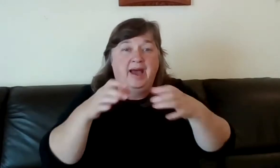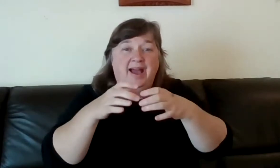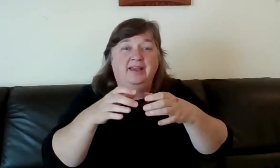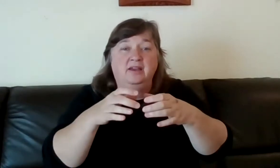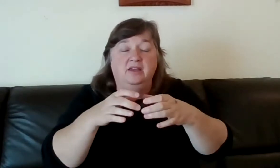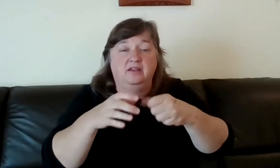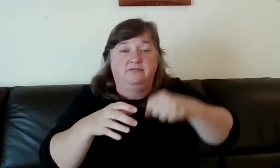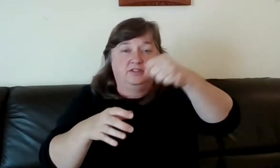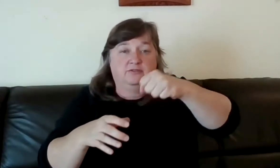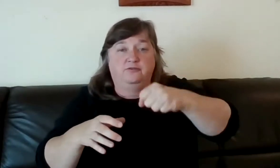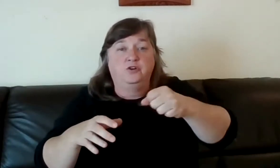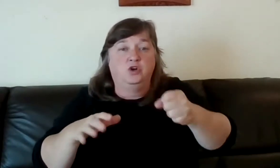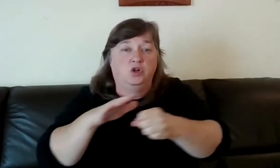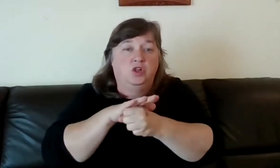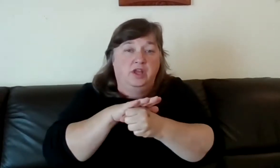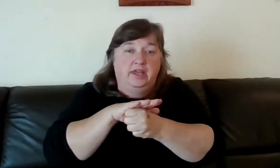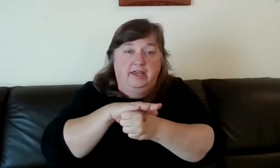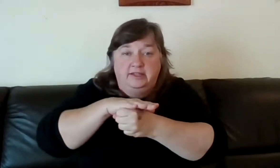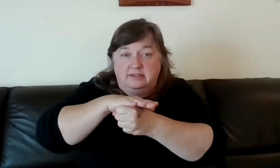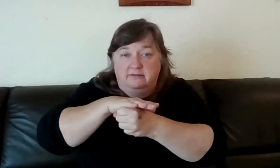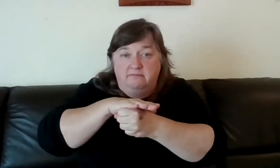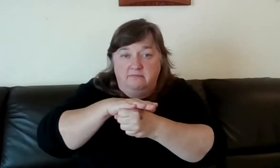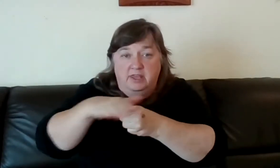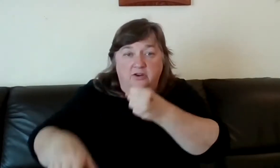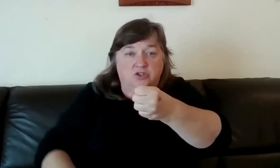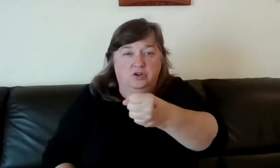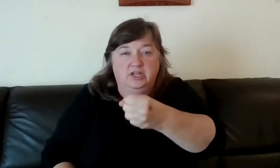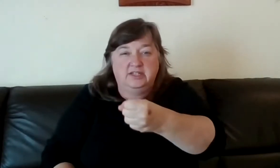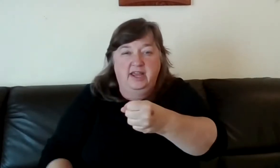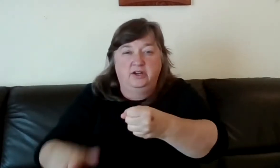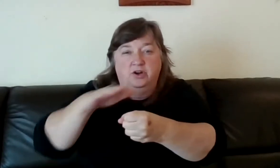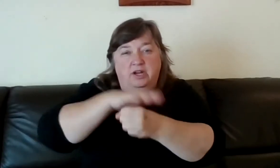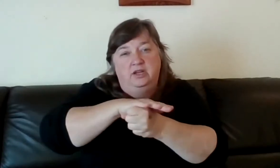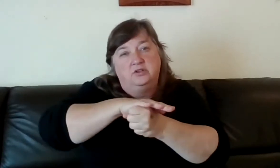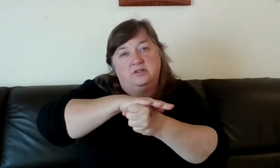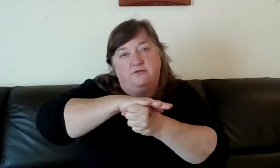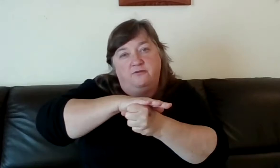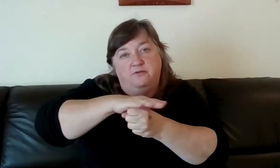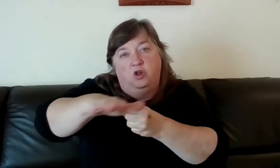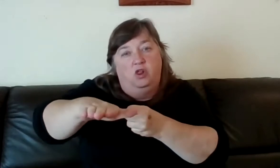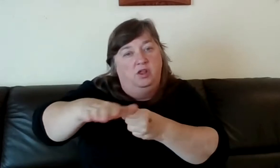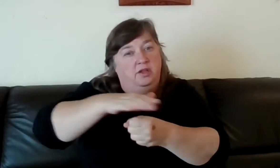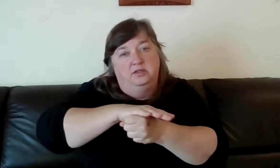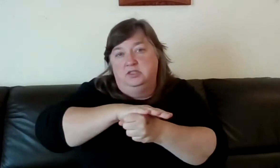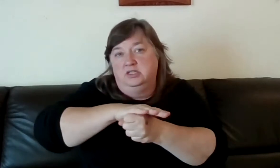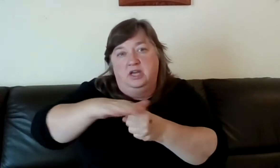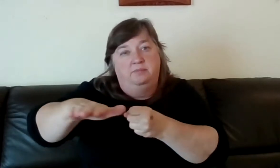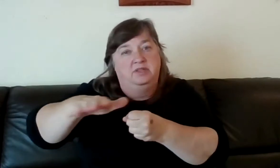bag, if it's full, it's here's your container and here's the full. It's just up to the